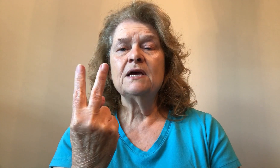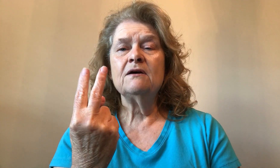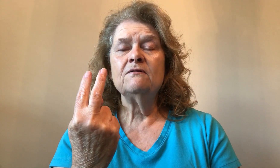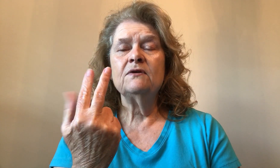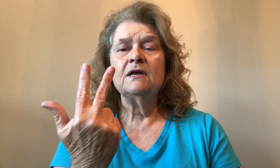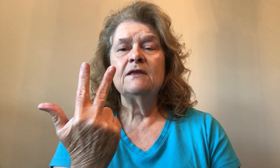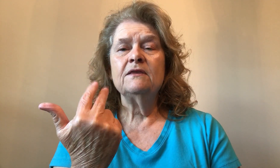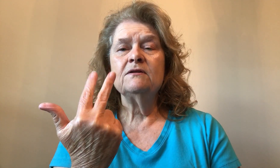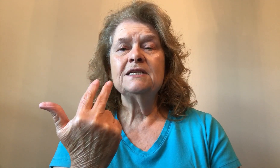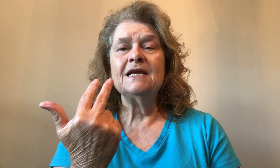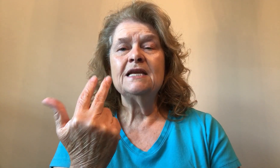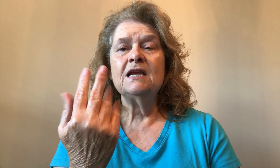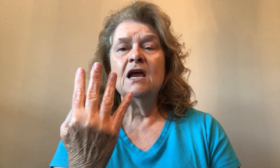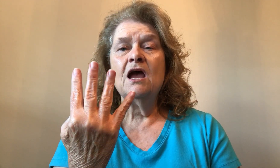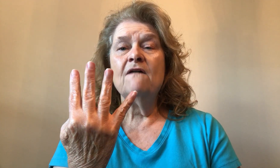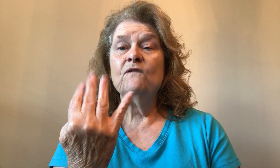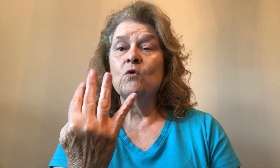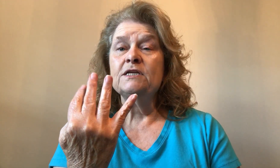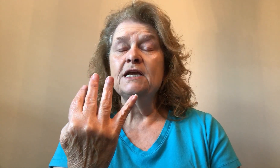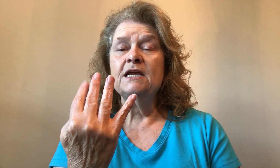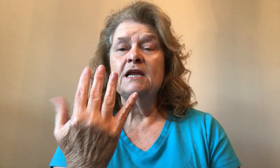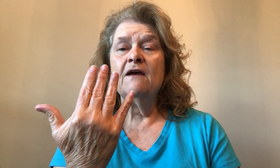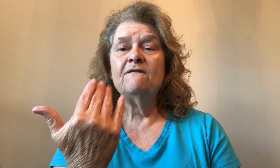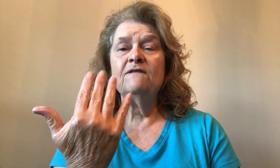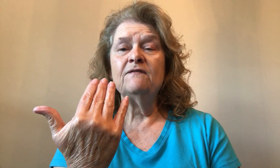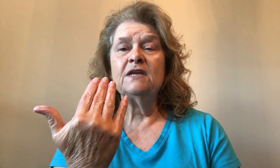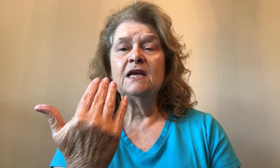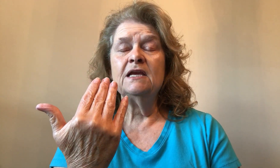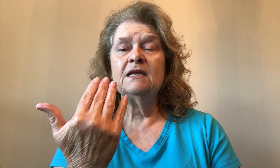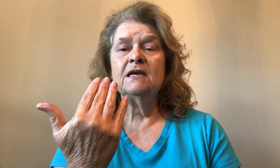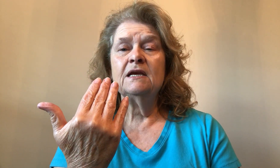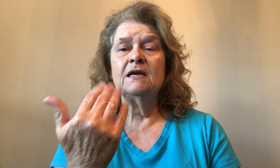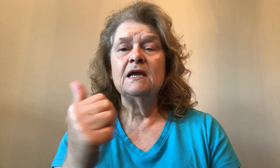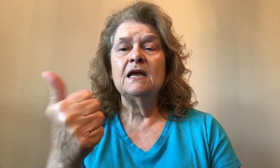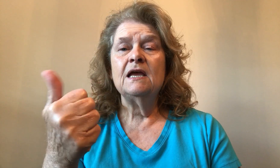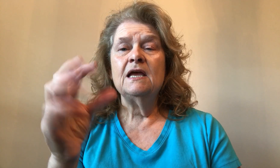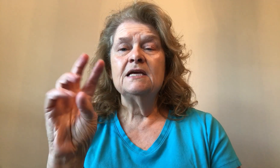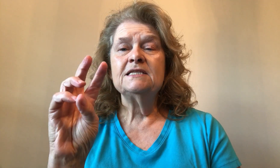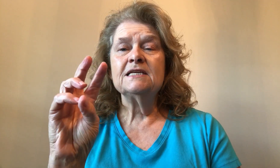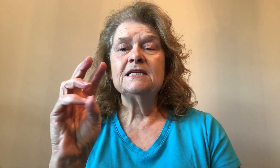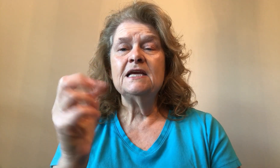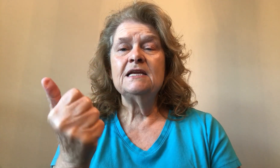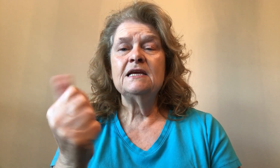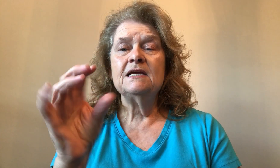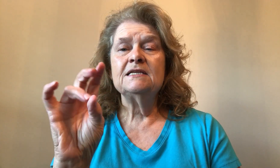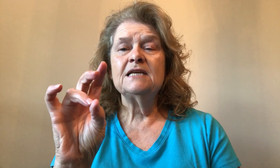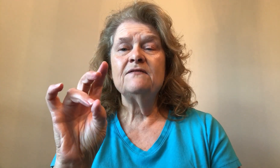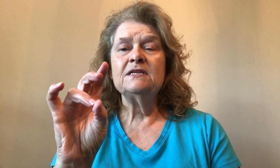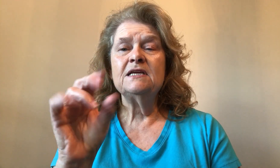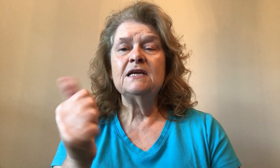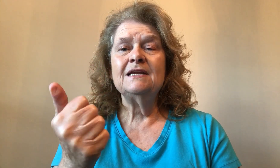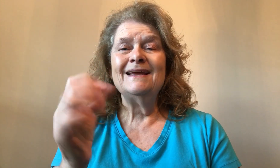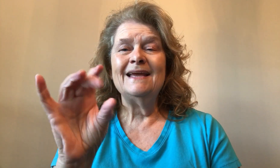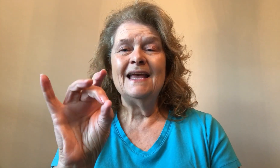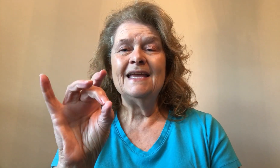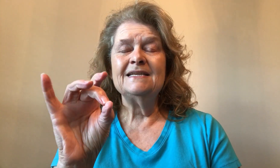12, 13, 14, 15, 16, 17,